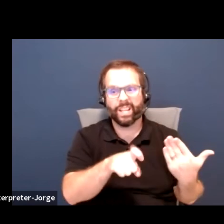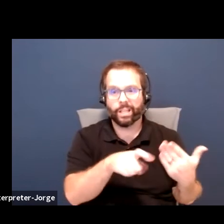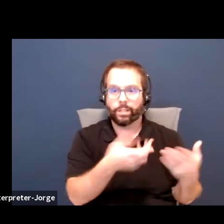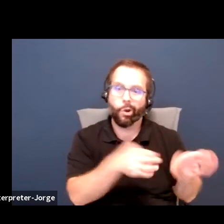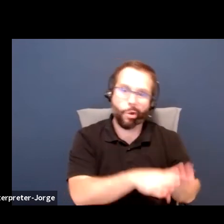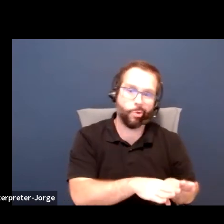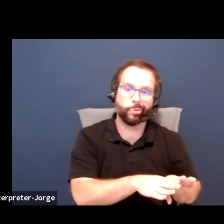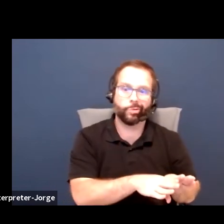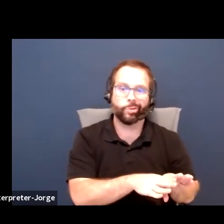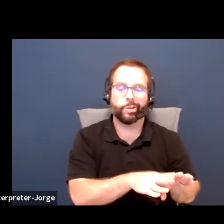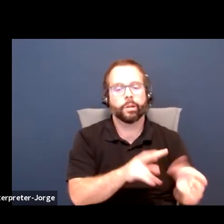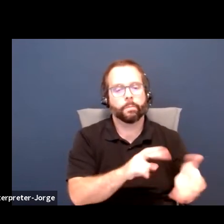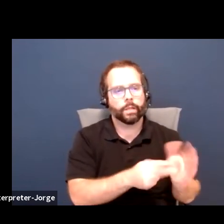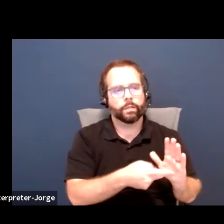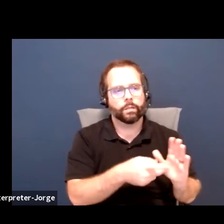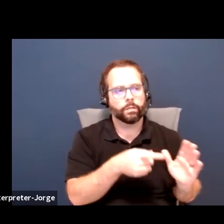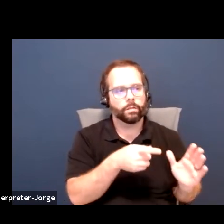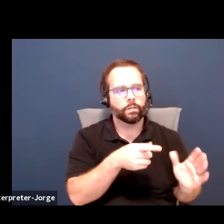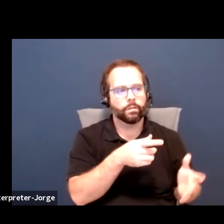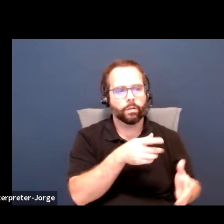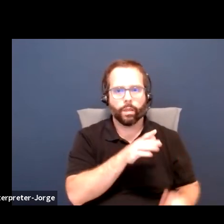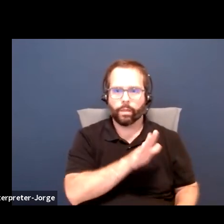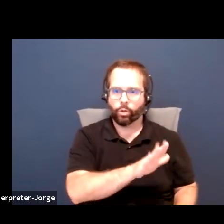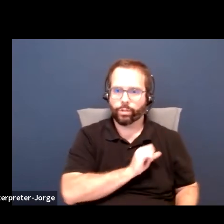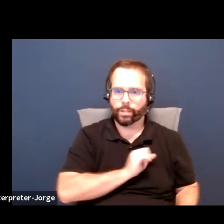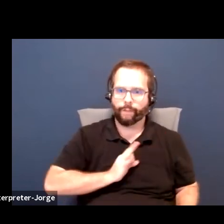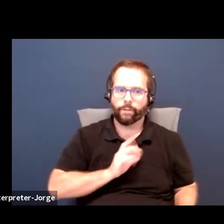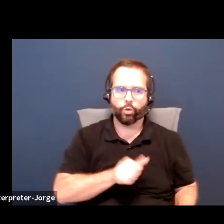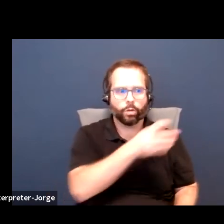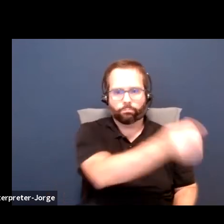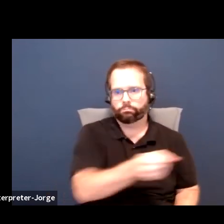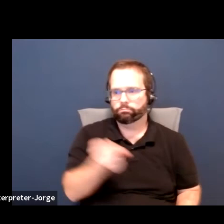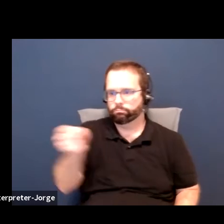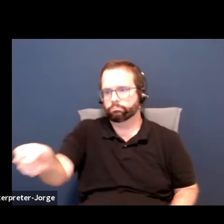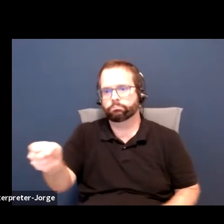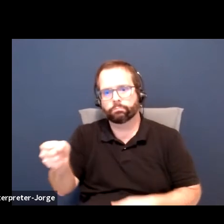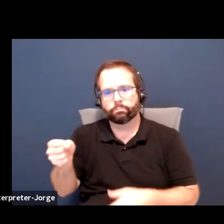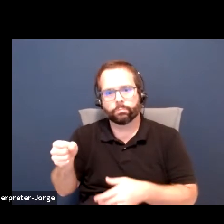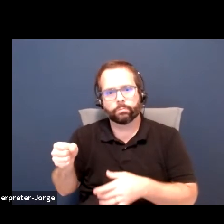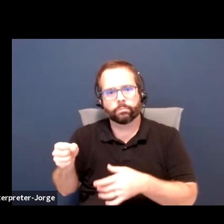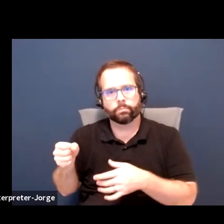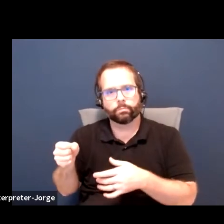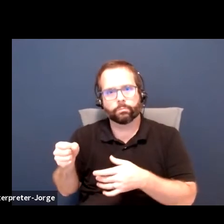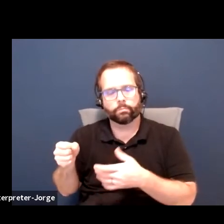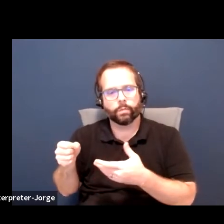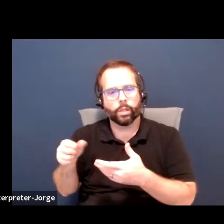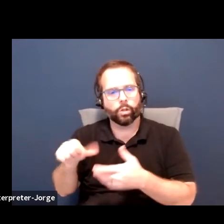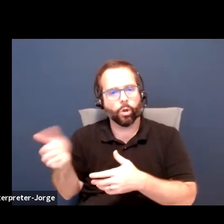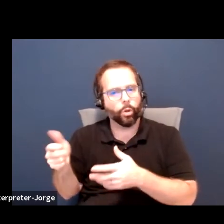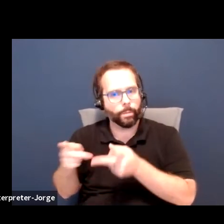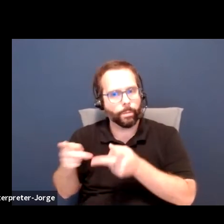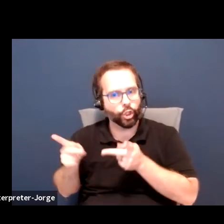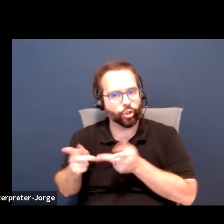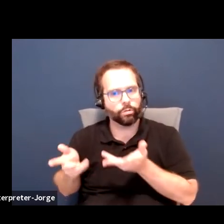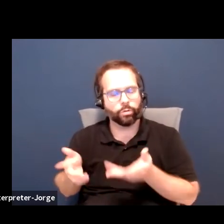some capacity among other staff. And well, I'll let Patricia add to this, but I